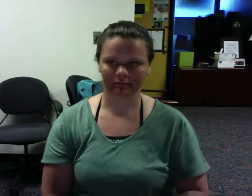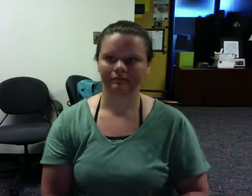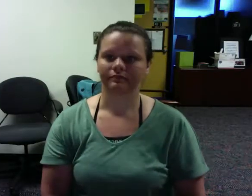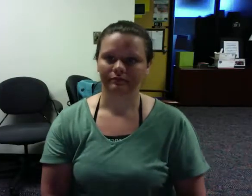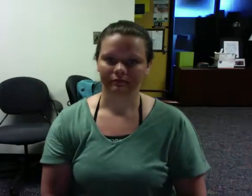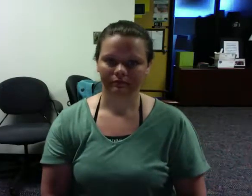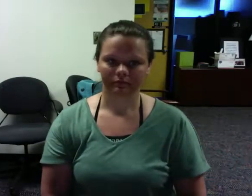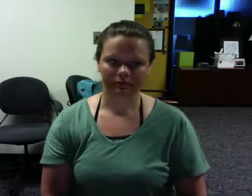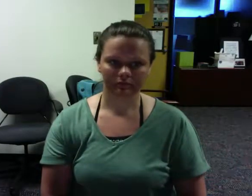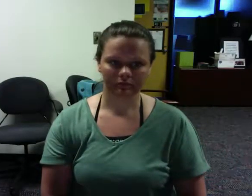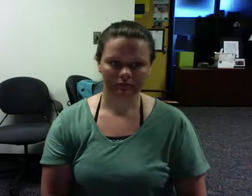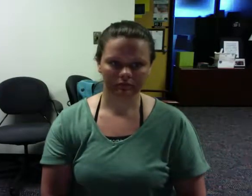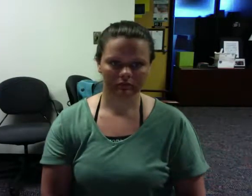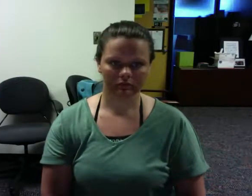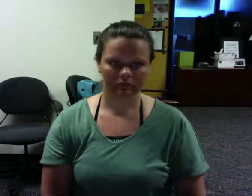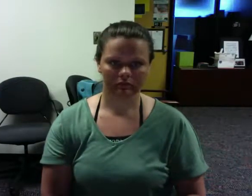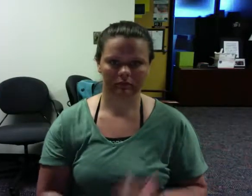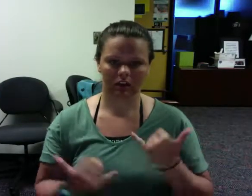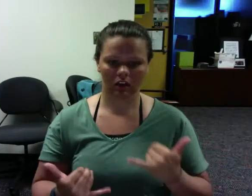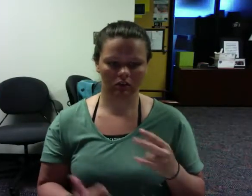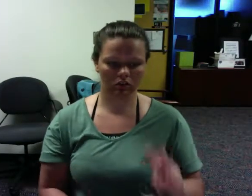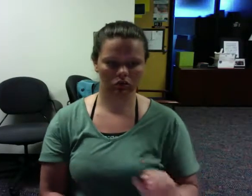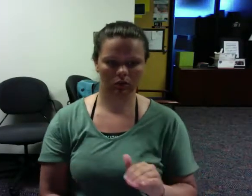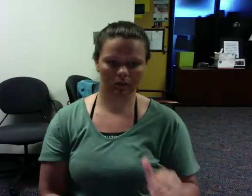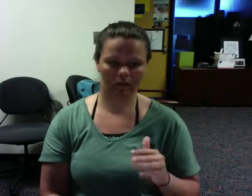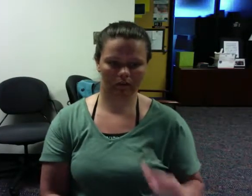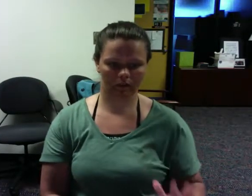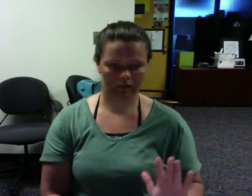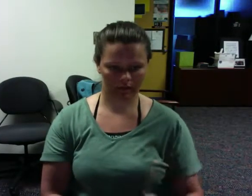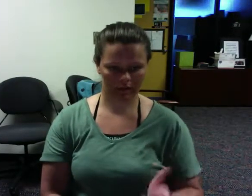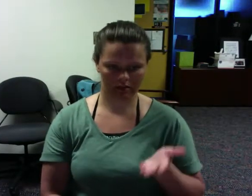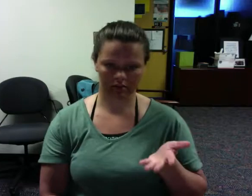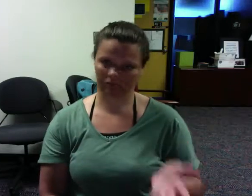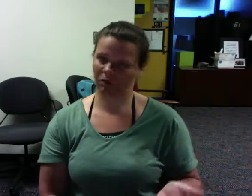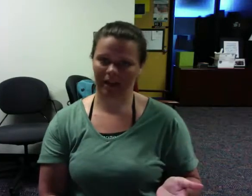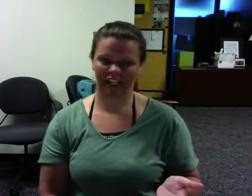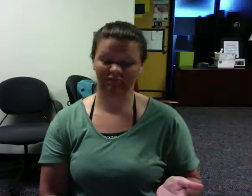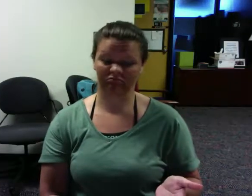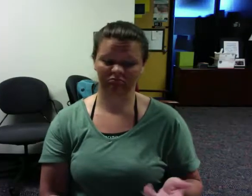The 2/5 that are remaining, they didn't know. They were undecided.